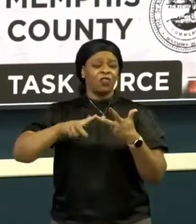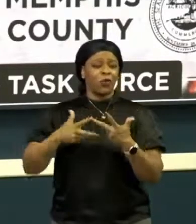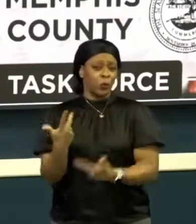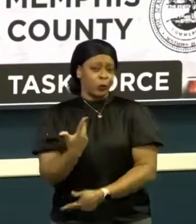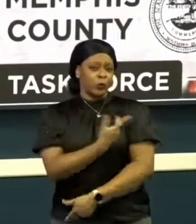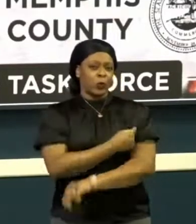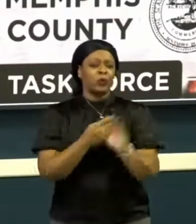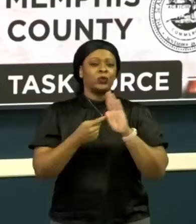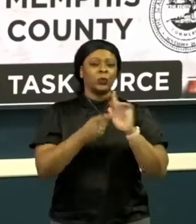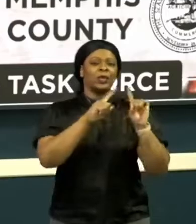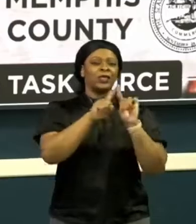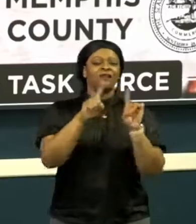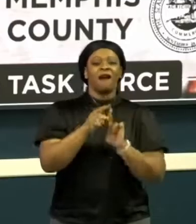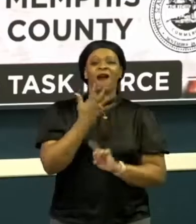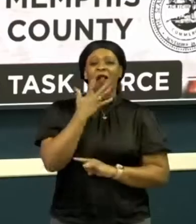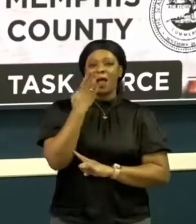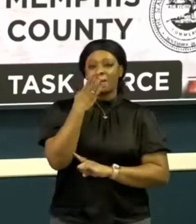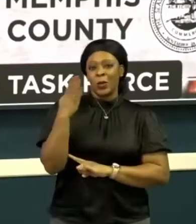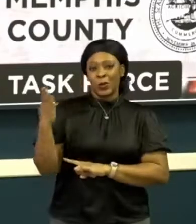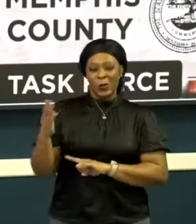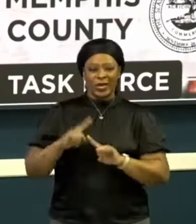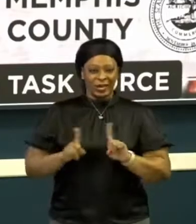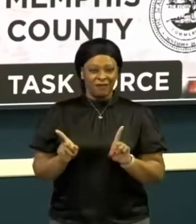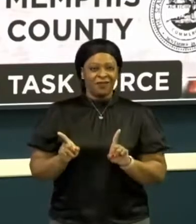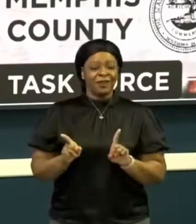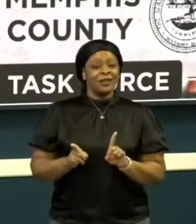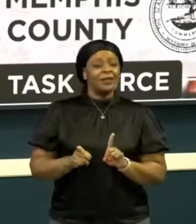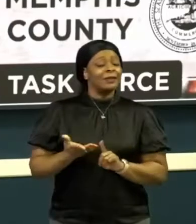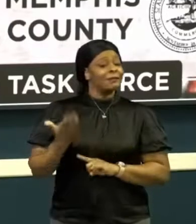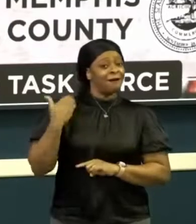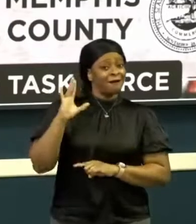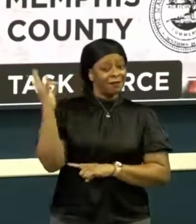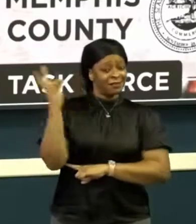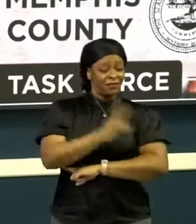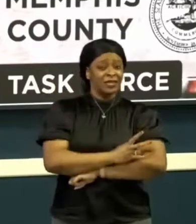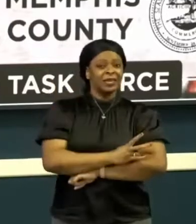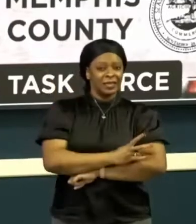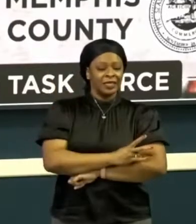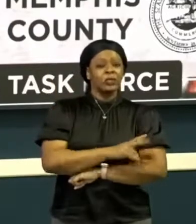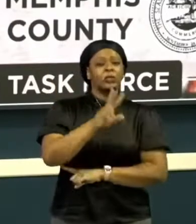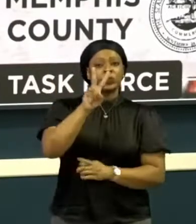doses shown in differing shades of blue. In the past 7 days,